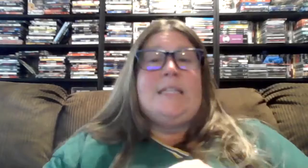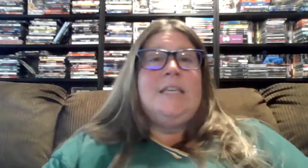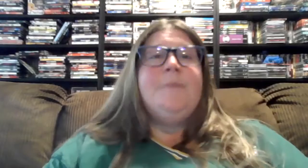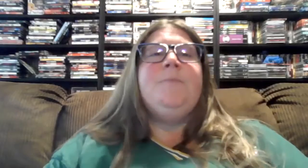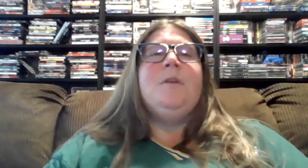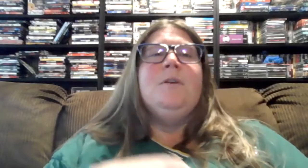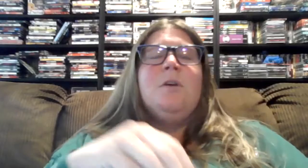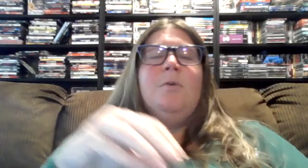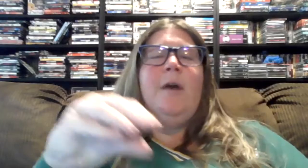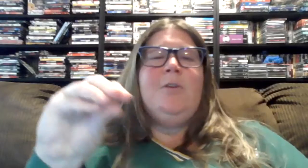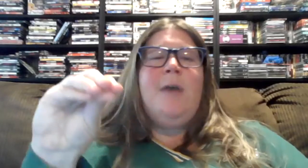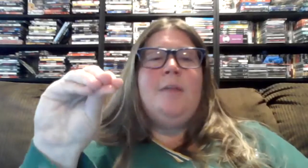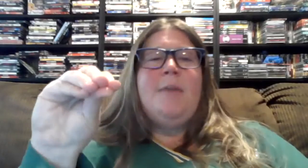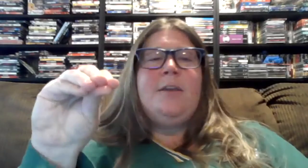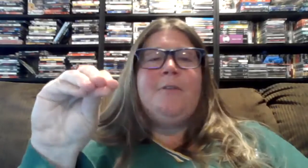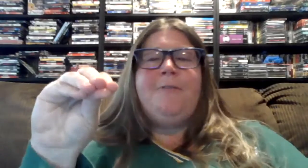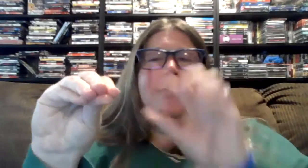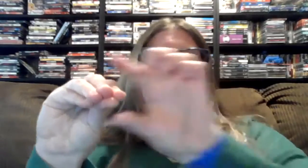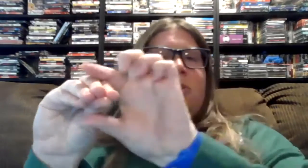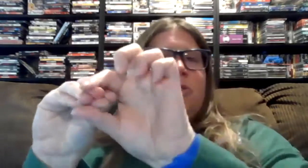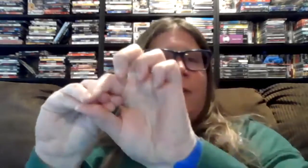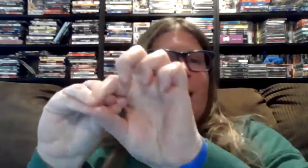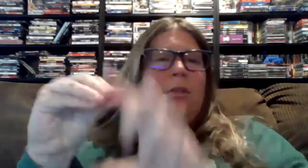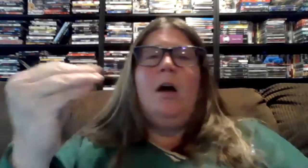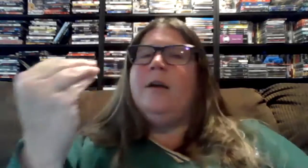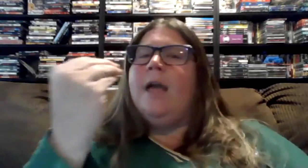Eat. So you kind of make your fingers straight out long, and